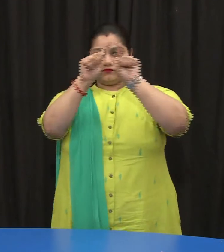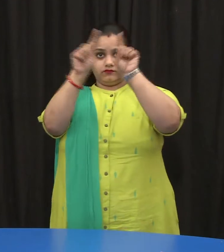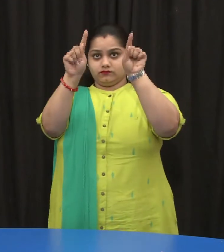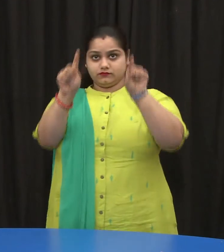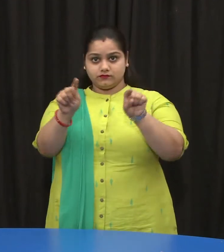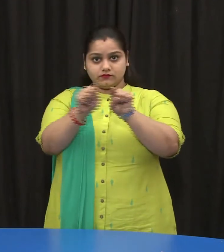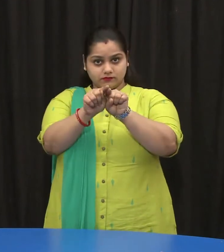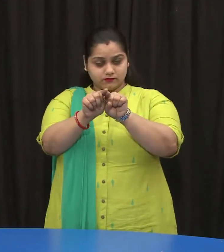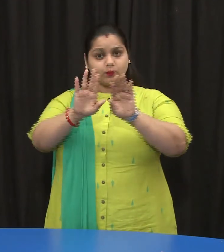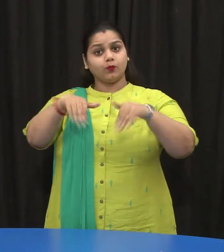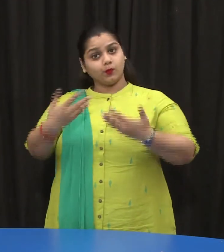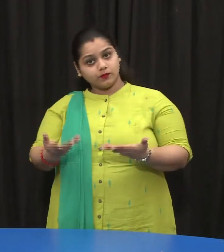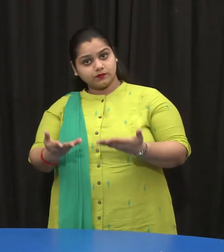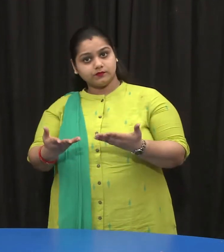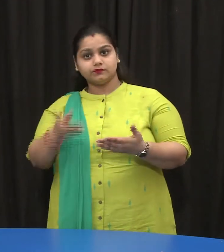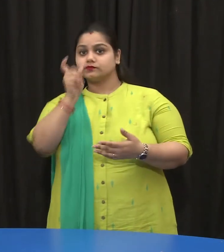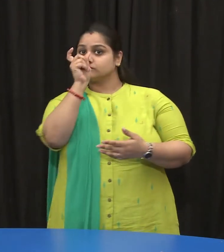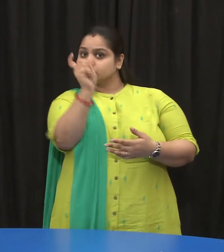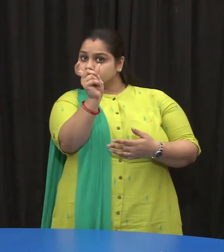and cell shading.